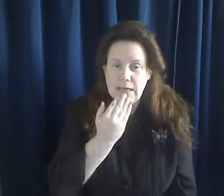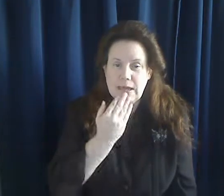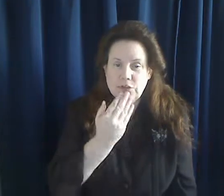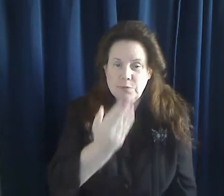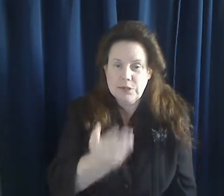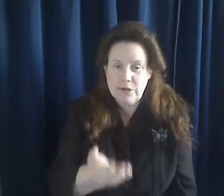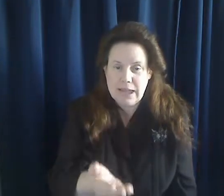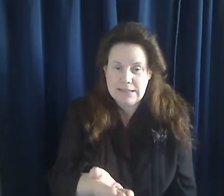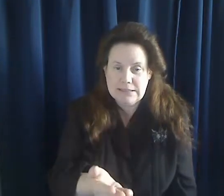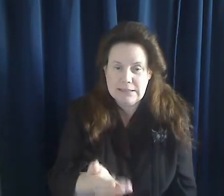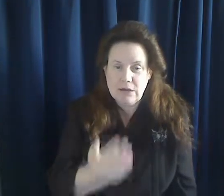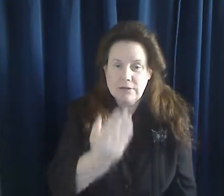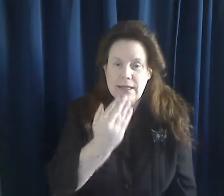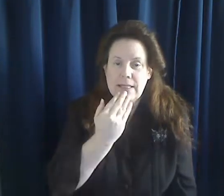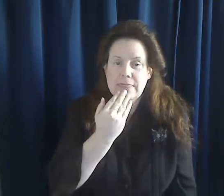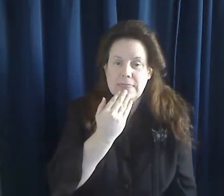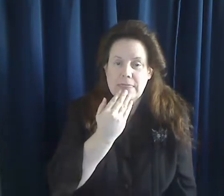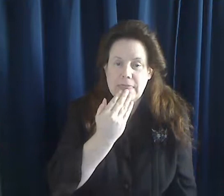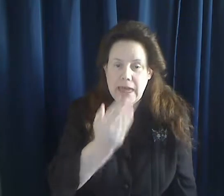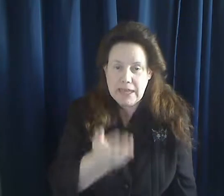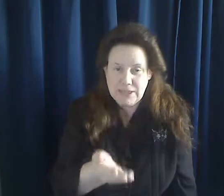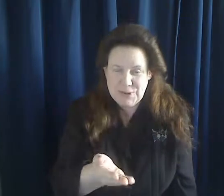And you bring your hand down.